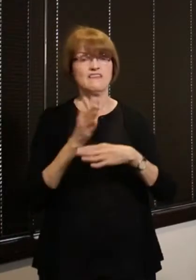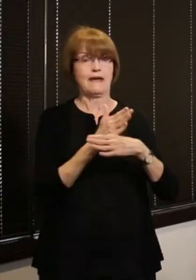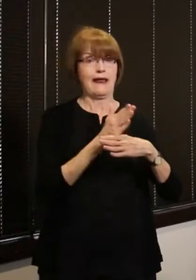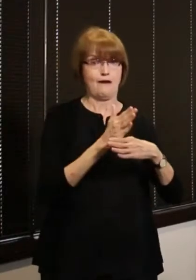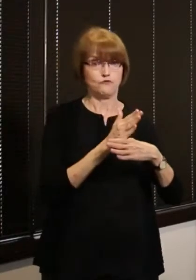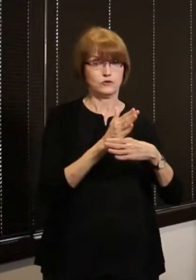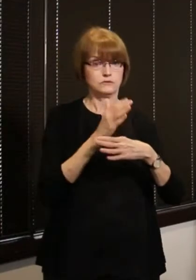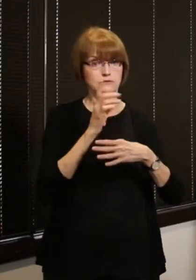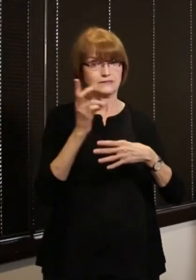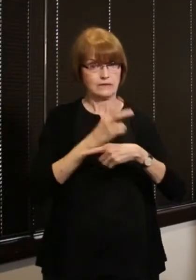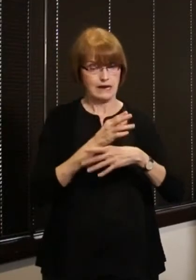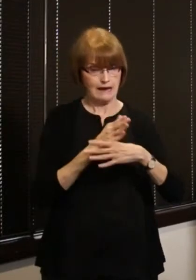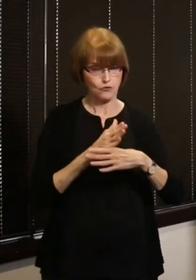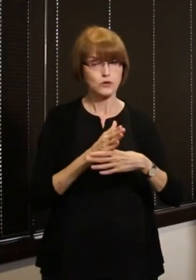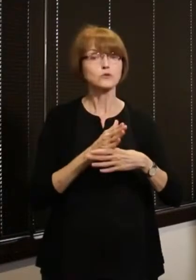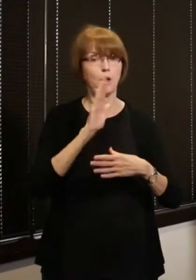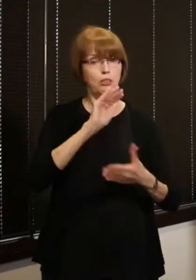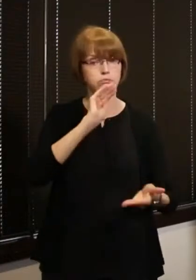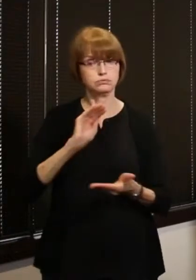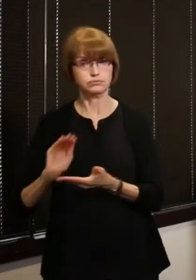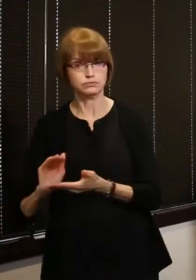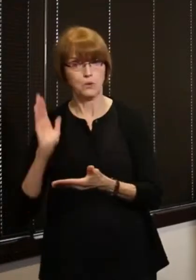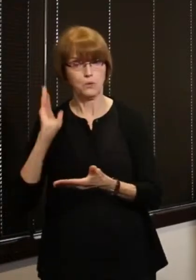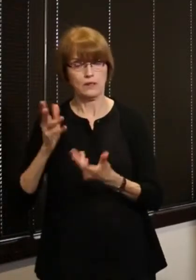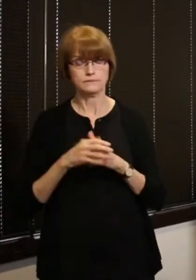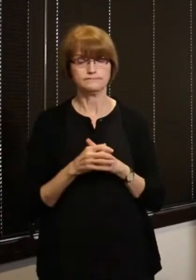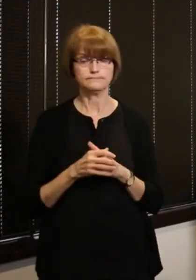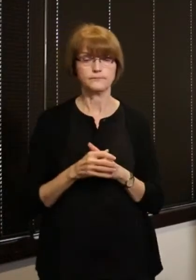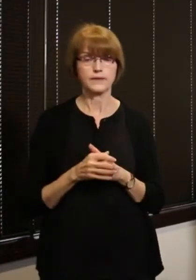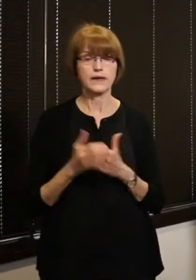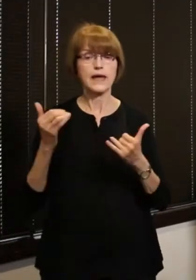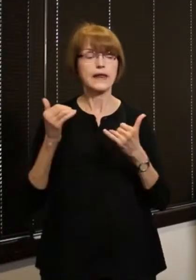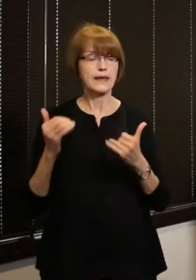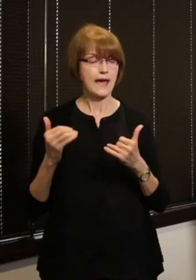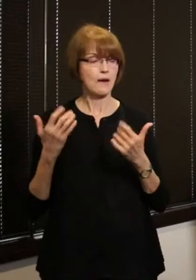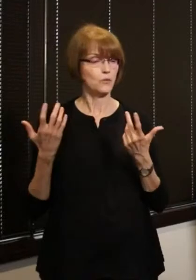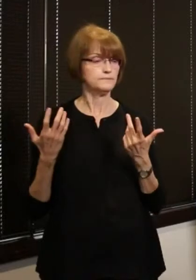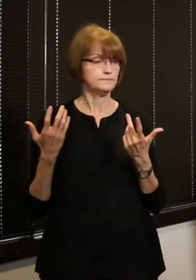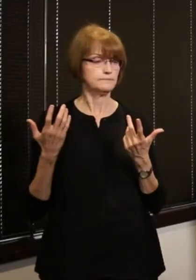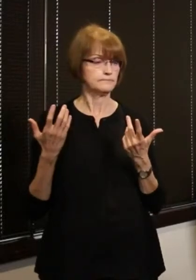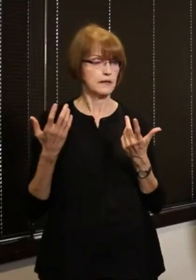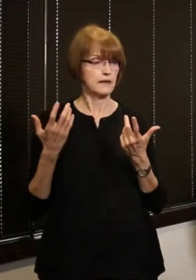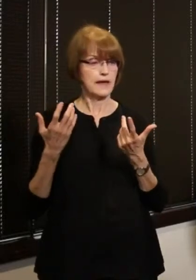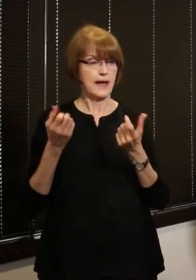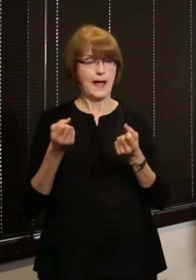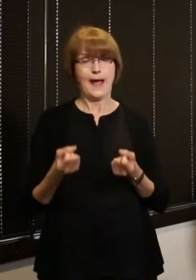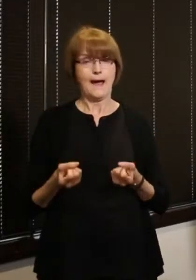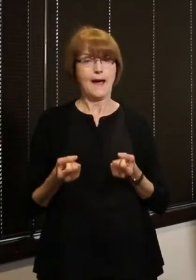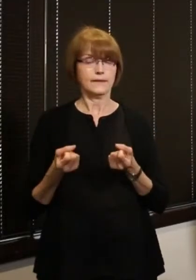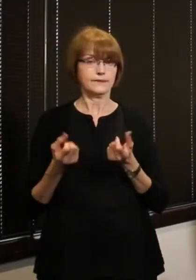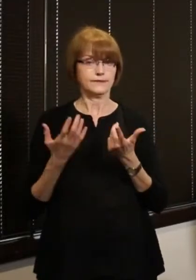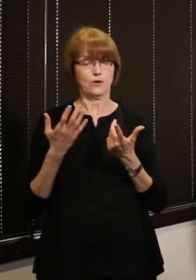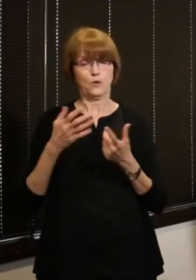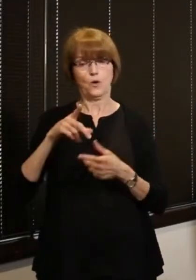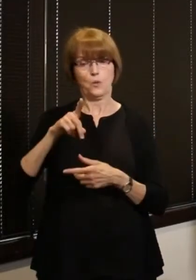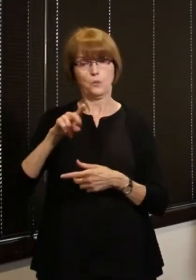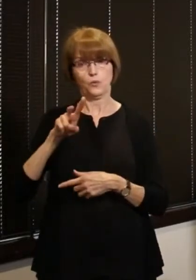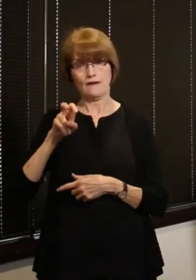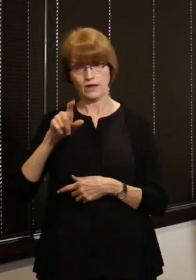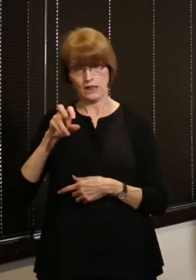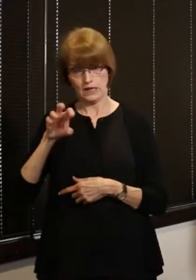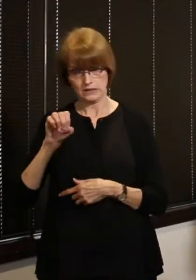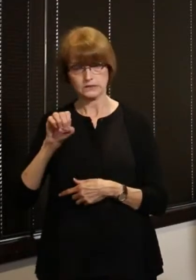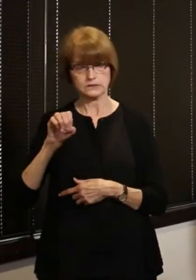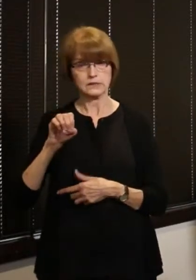area. The next is our prevalence of reported cases. And so this is an addition. We take the last 14 days, we add